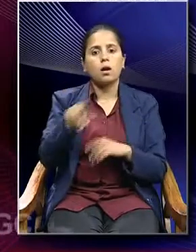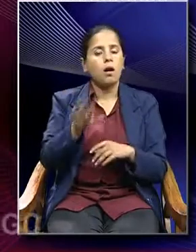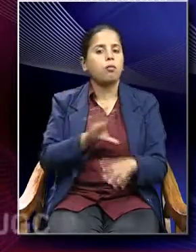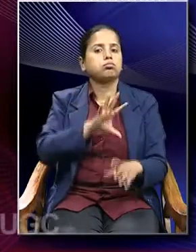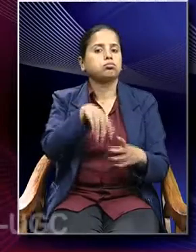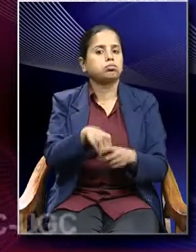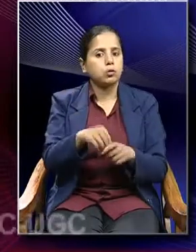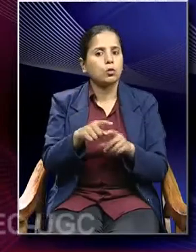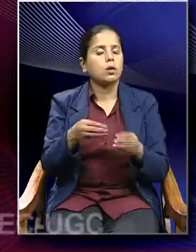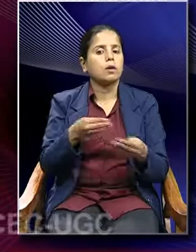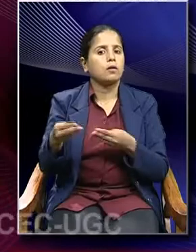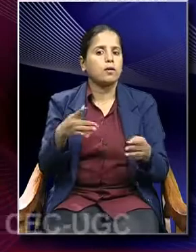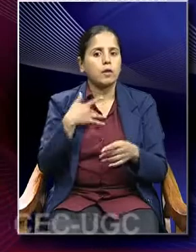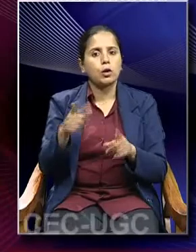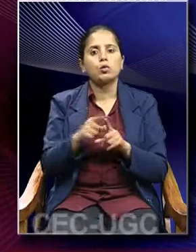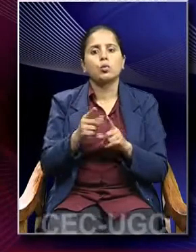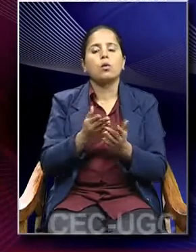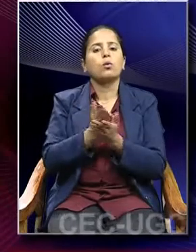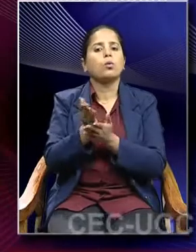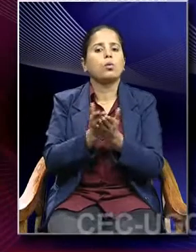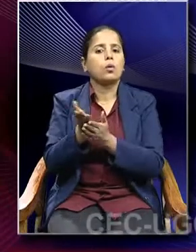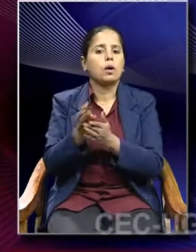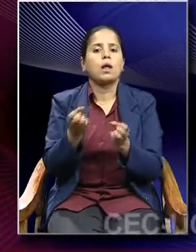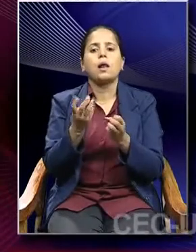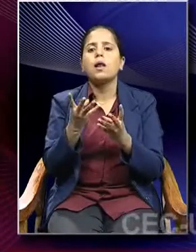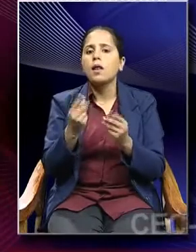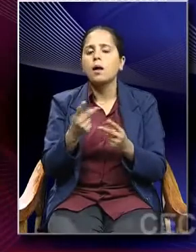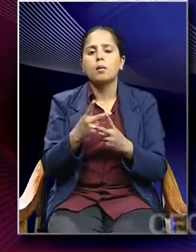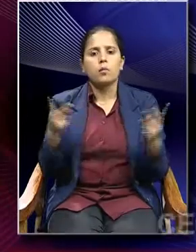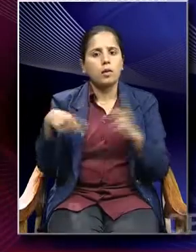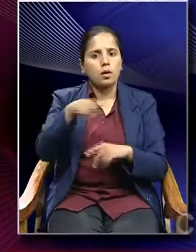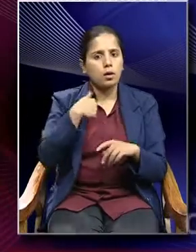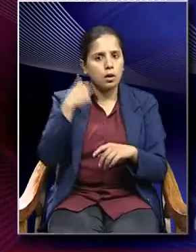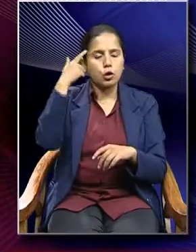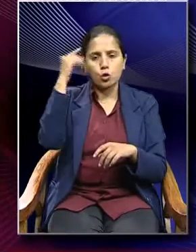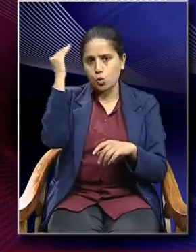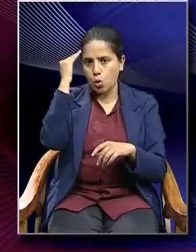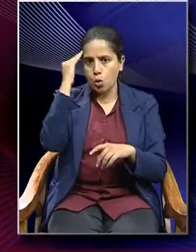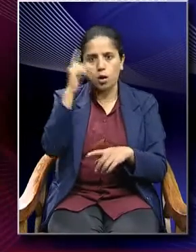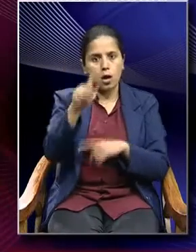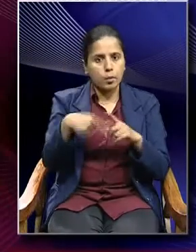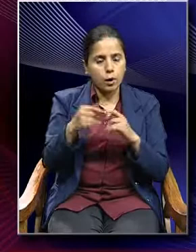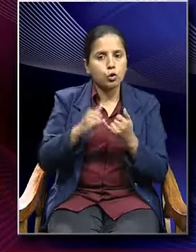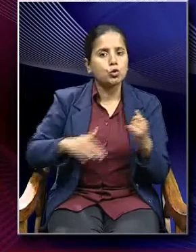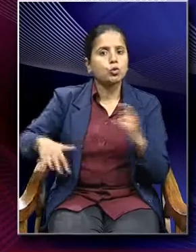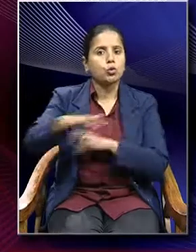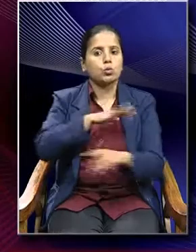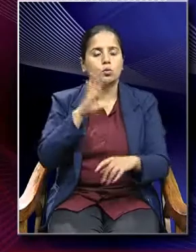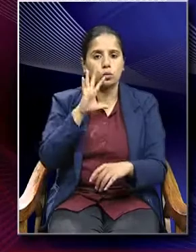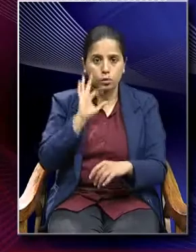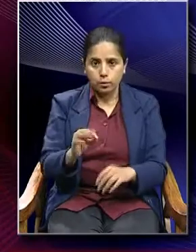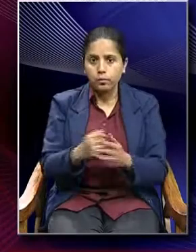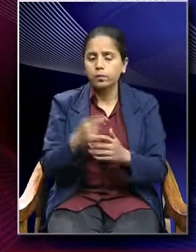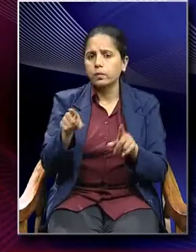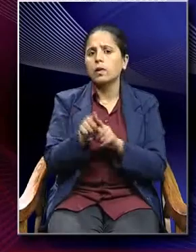contributes in kind of doing away with a number of commonsensical knowledge about social reality, and it